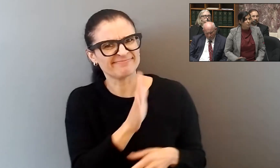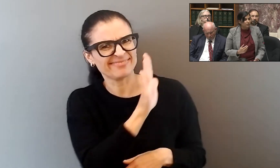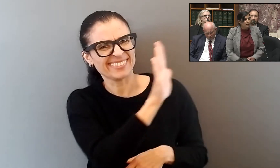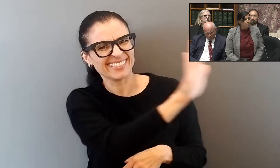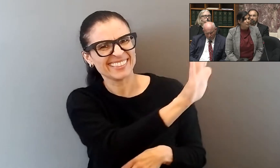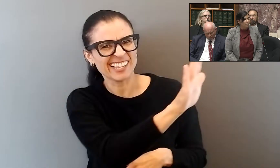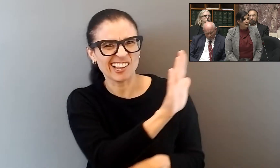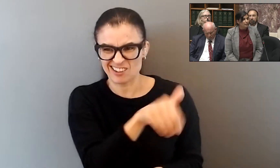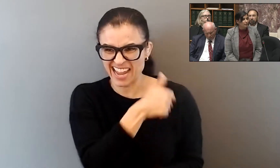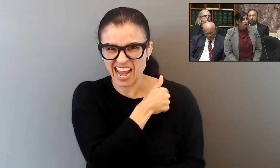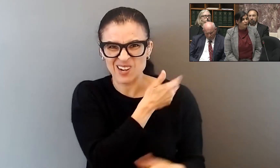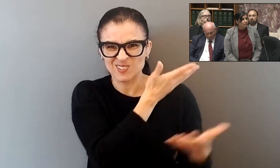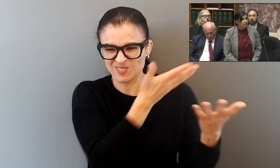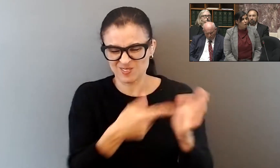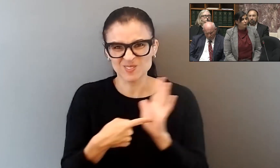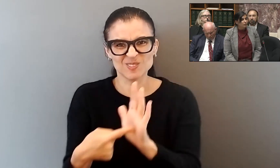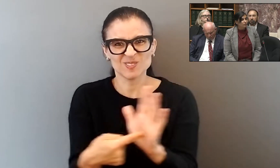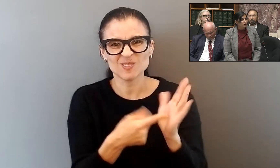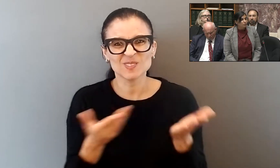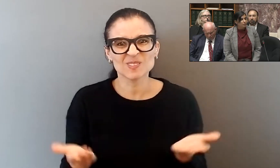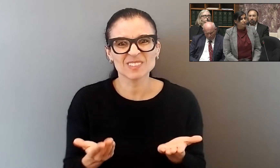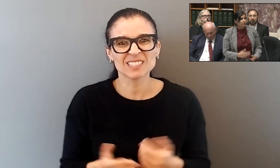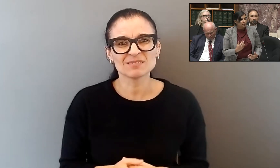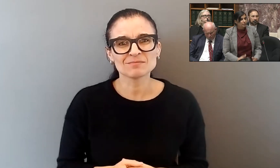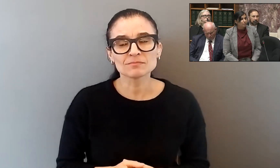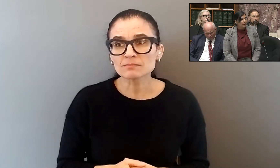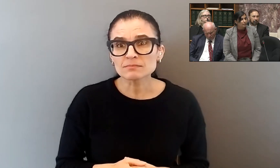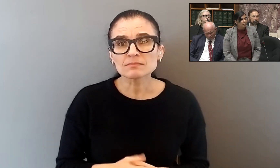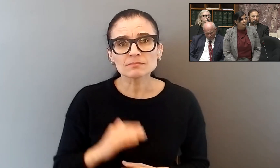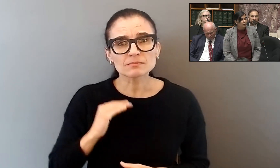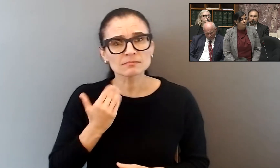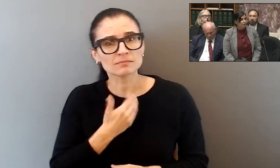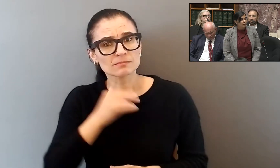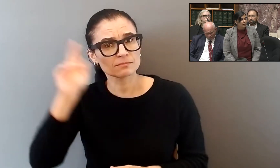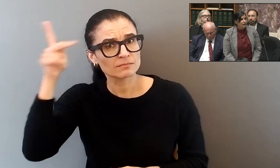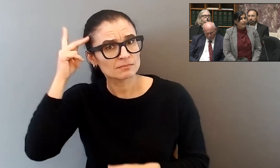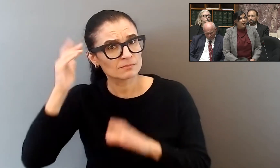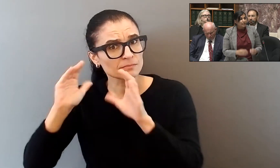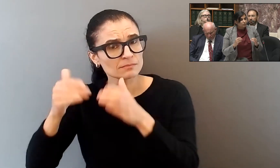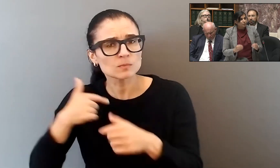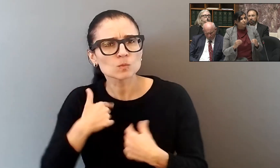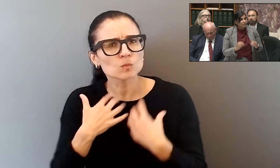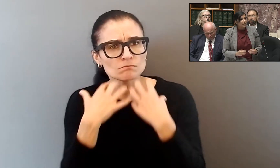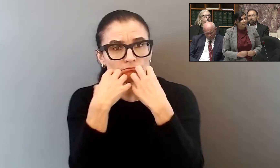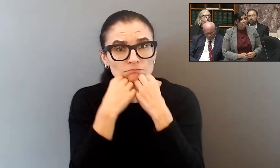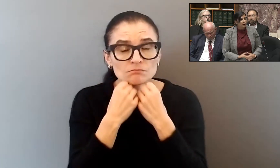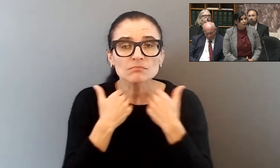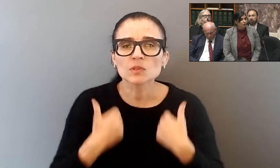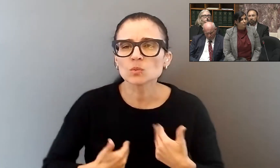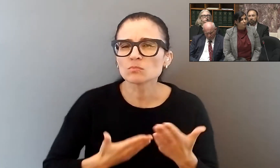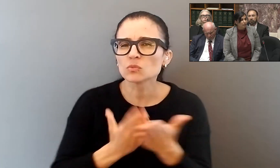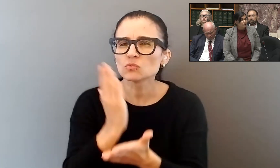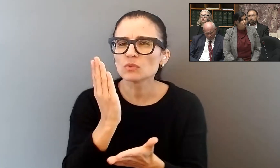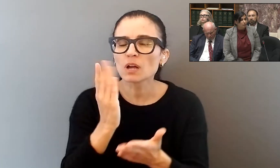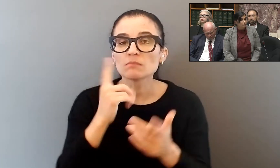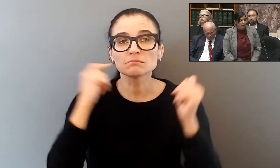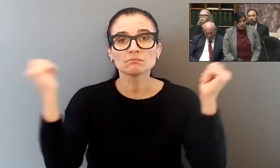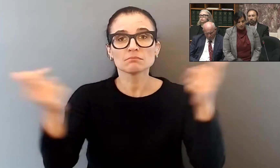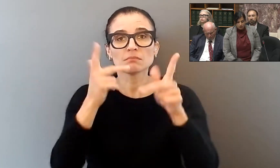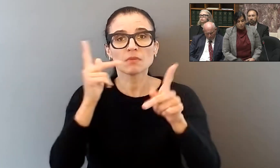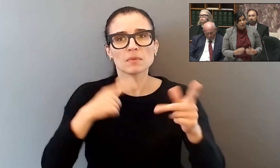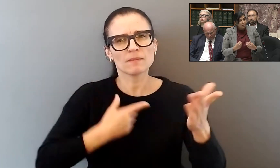rights. We believe in defending the rights of all individuals to live a dignified life in this province and to be protected by our Human Rights